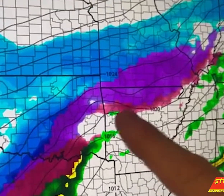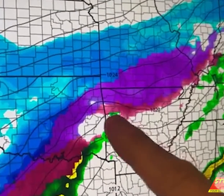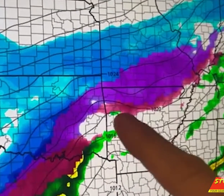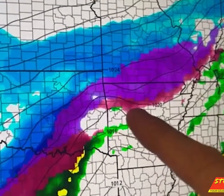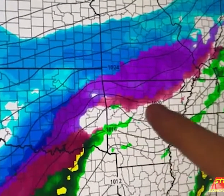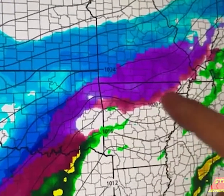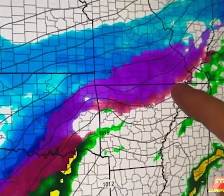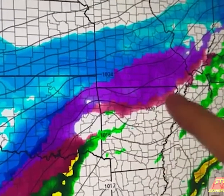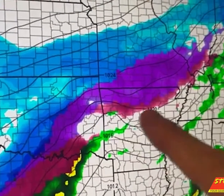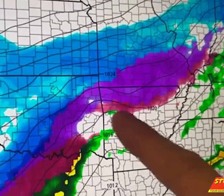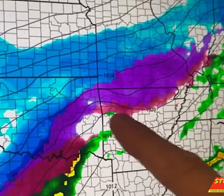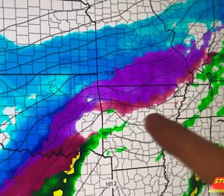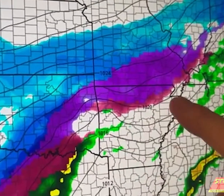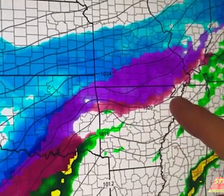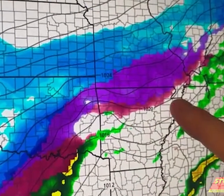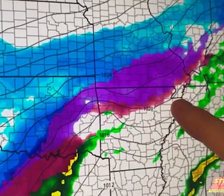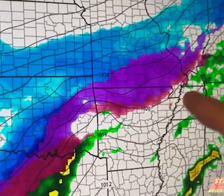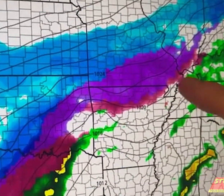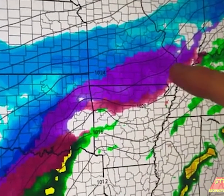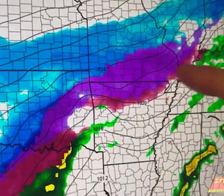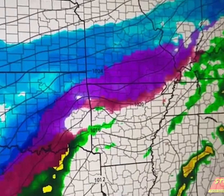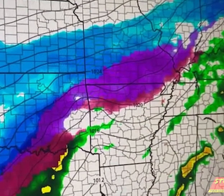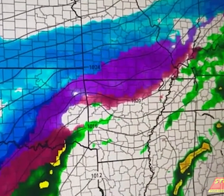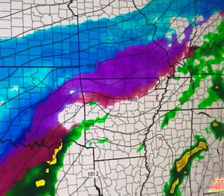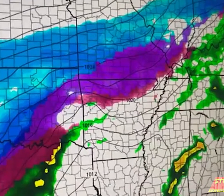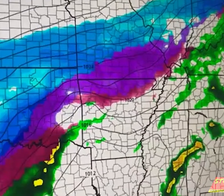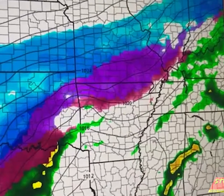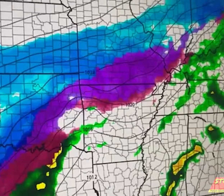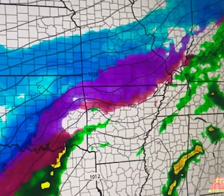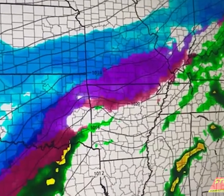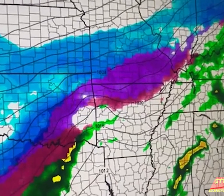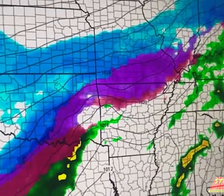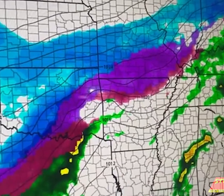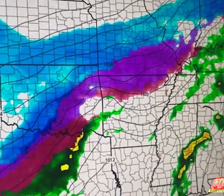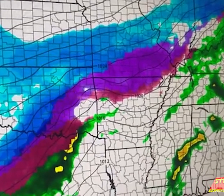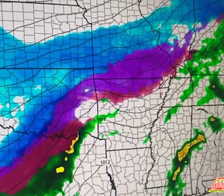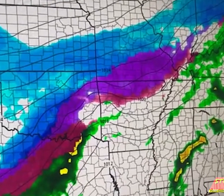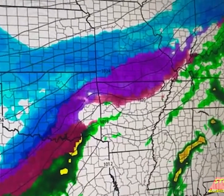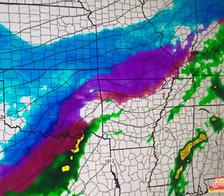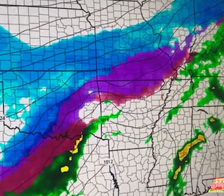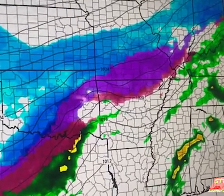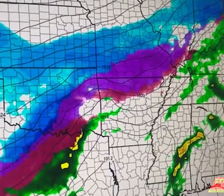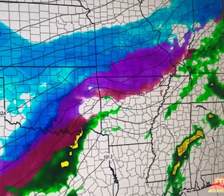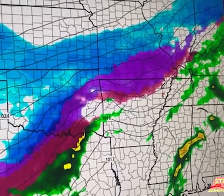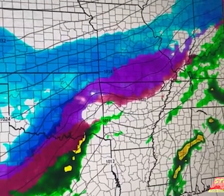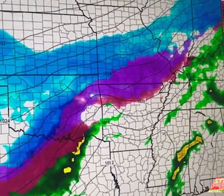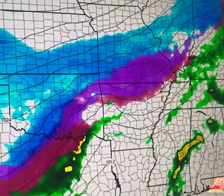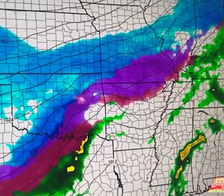Notice the freezing rain is down in Arkansas. But the sleet, the mixture, freezing rain, sleet, rain, snow, just the whole Duke's mixture is